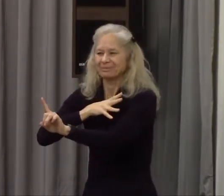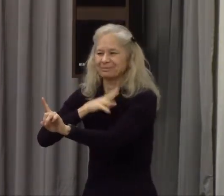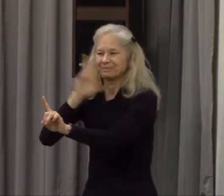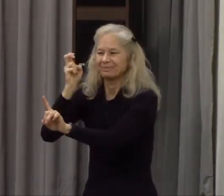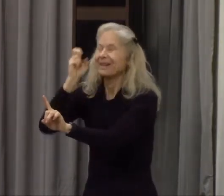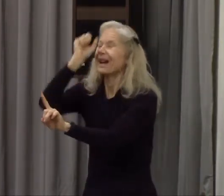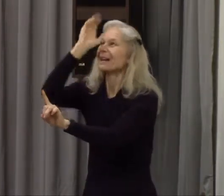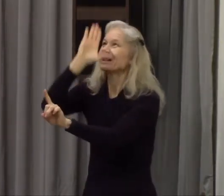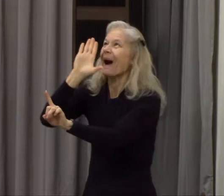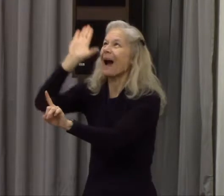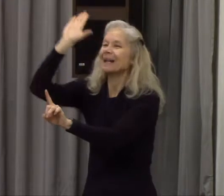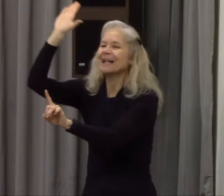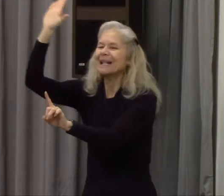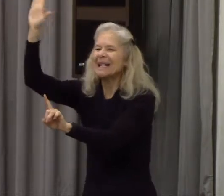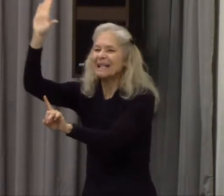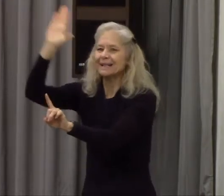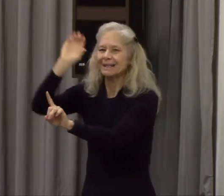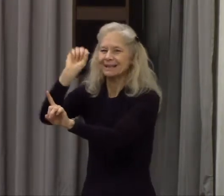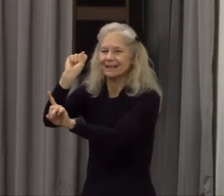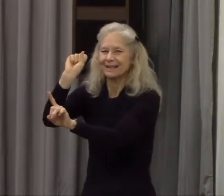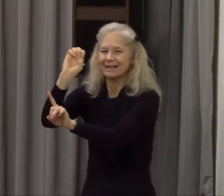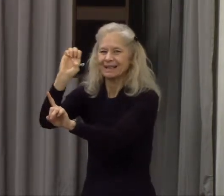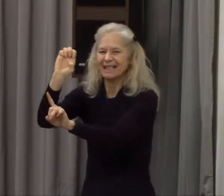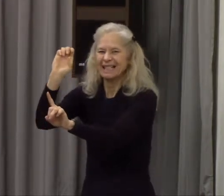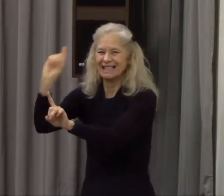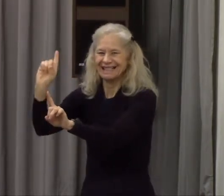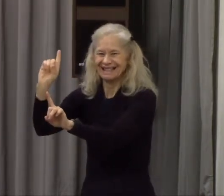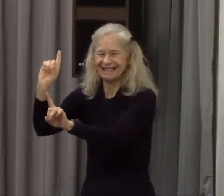crucifixion. He thought he was getting one over on God.